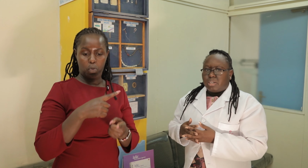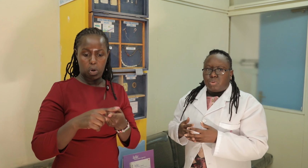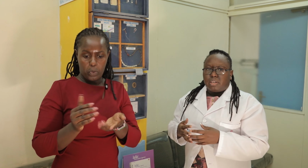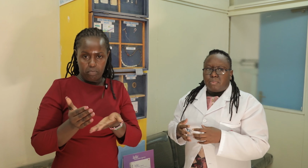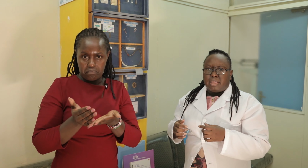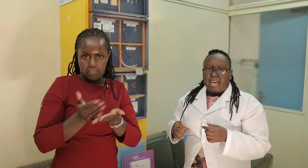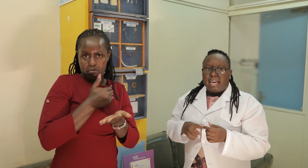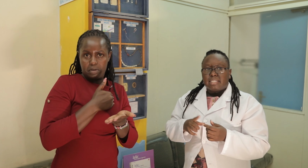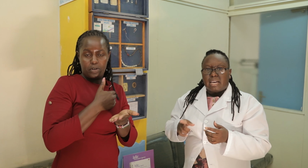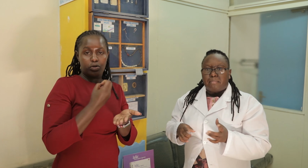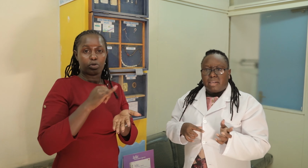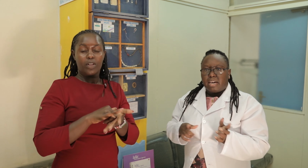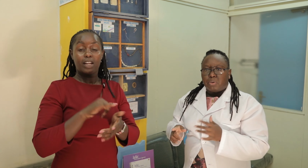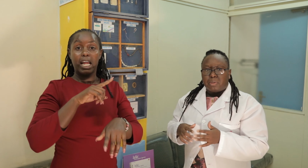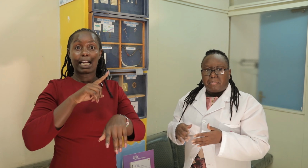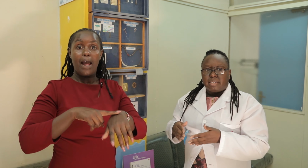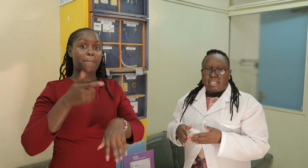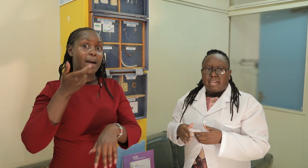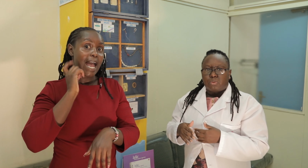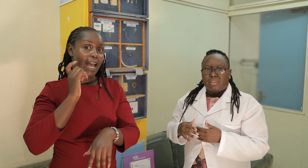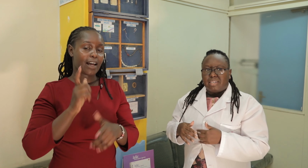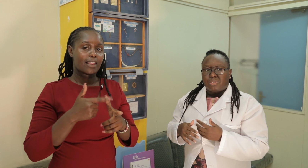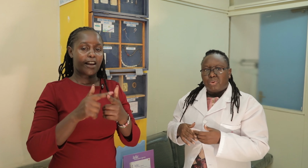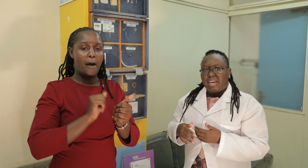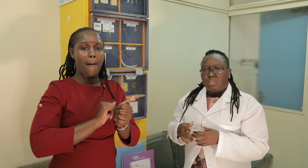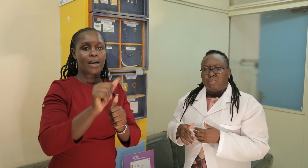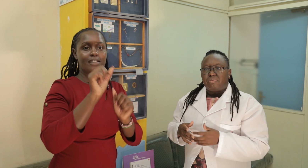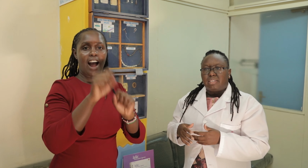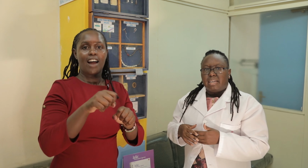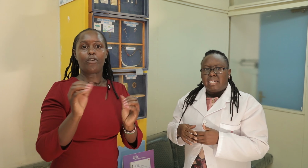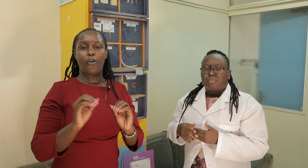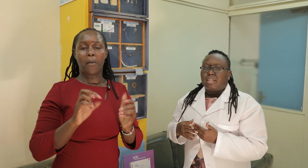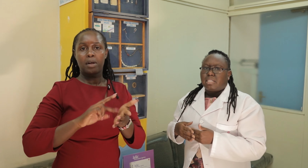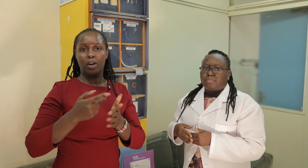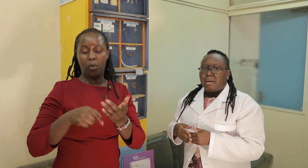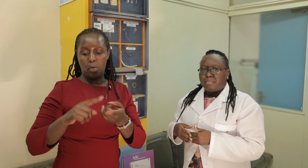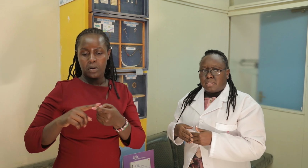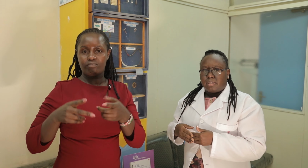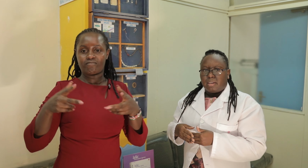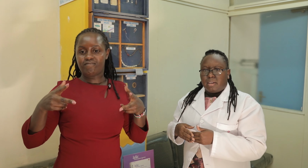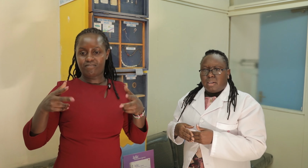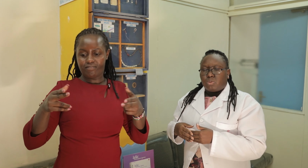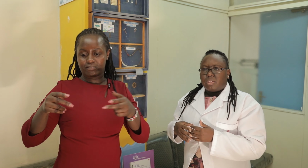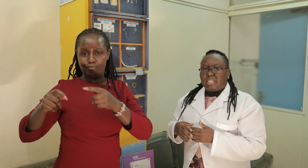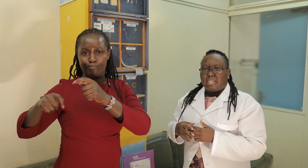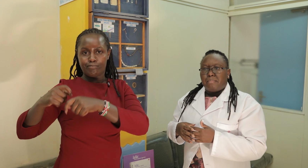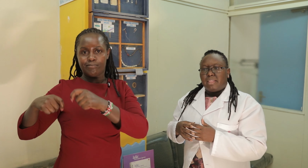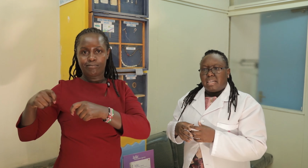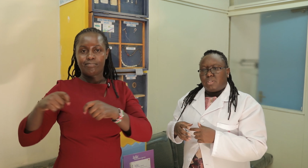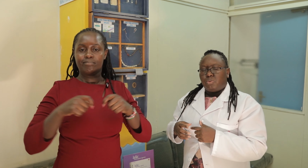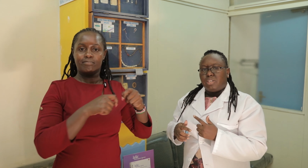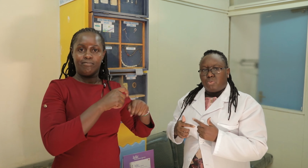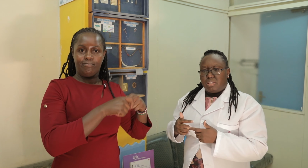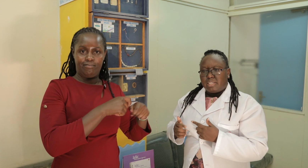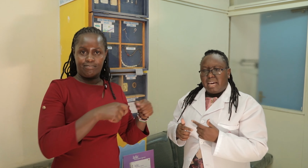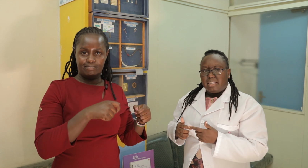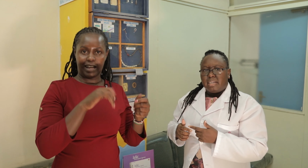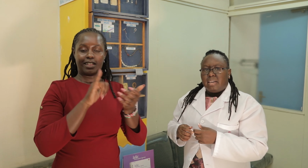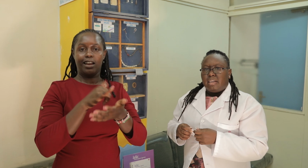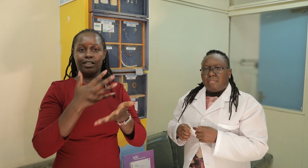so that when the eggs come, they cannot pass there. So there is no egg to be fertilized by the sperms. So that's something that you